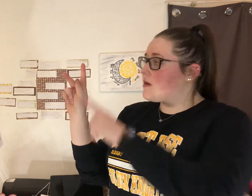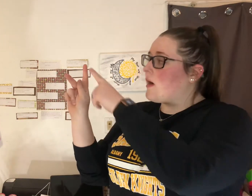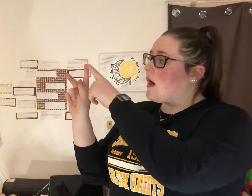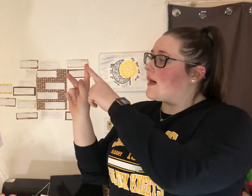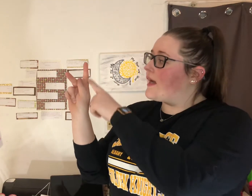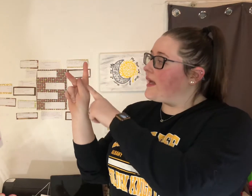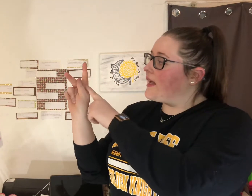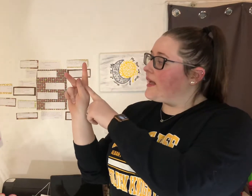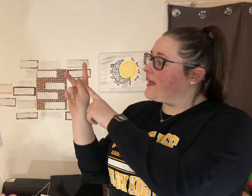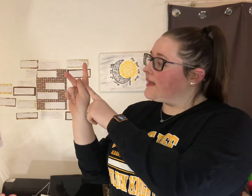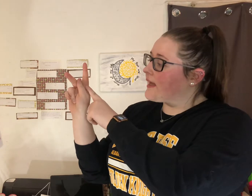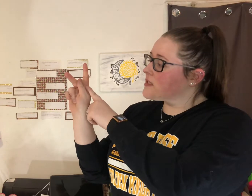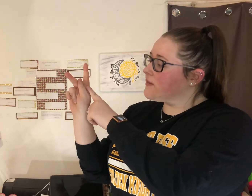our index finger